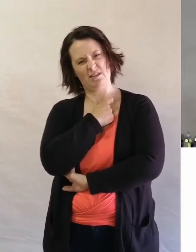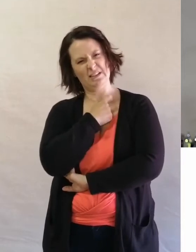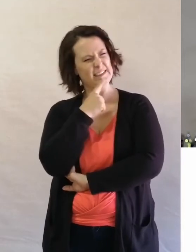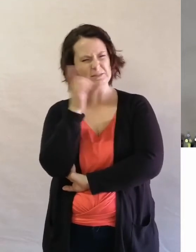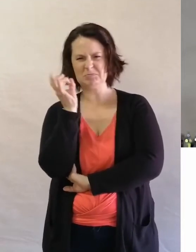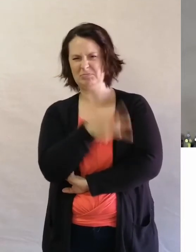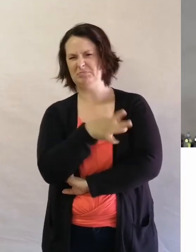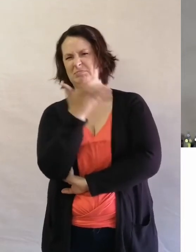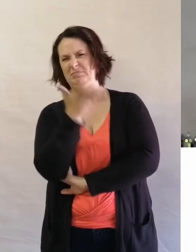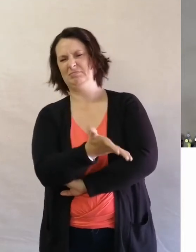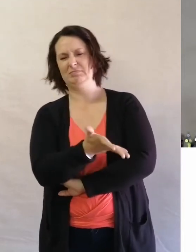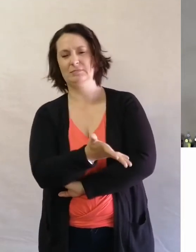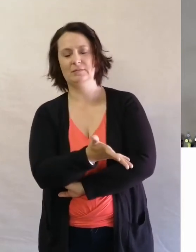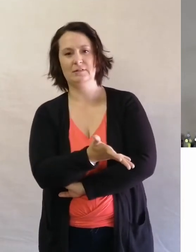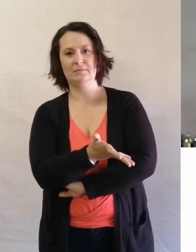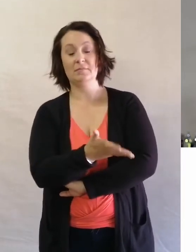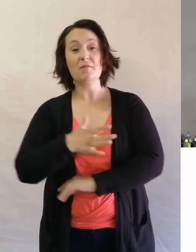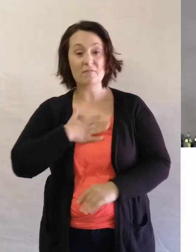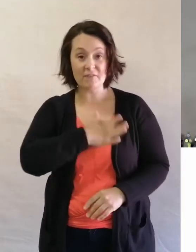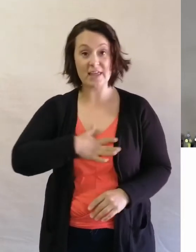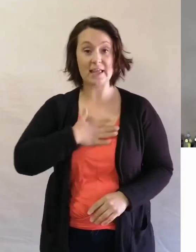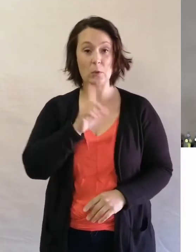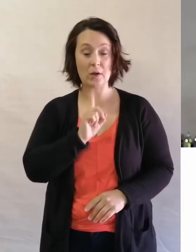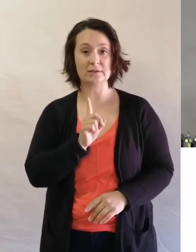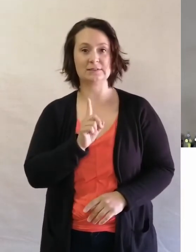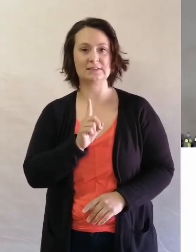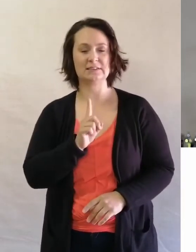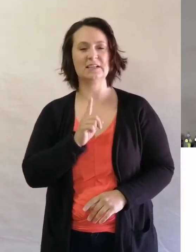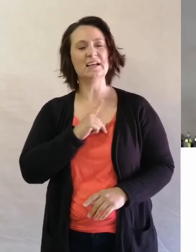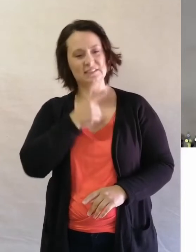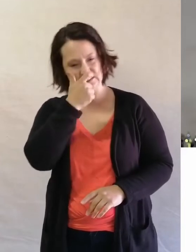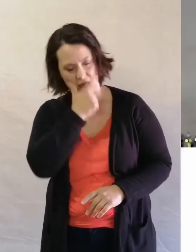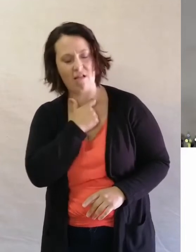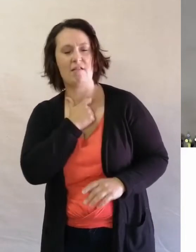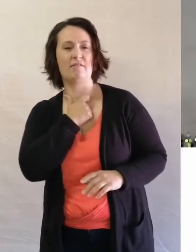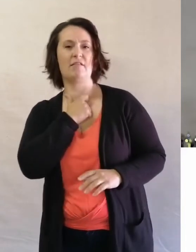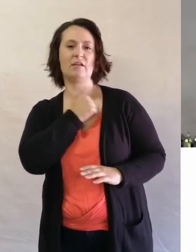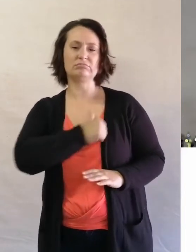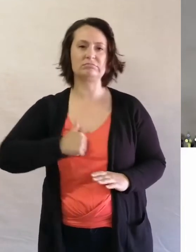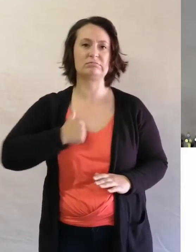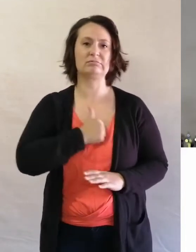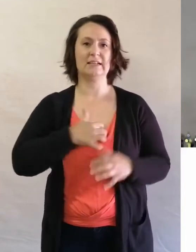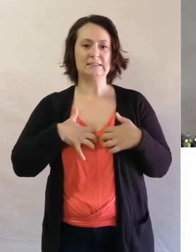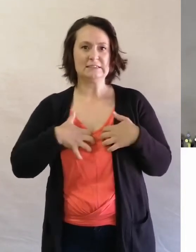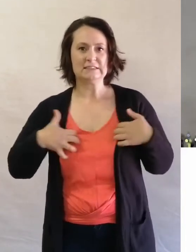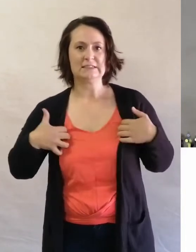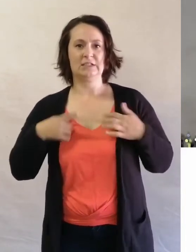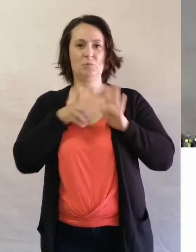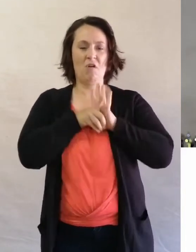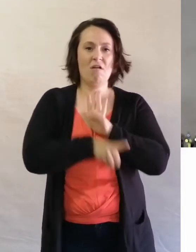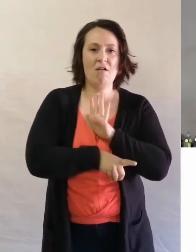sucks. You will feel feelings of sadness and anxiety maybe, and